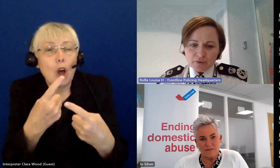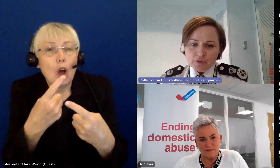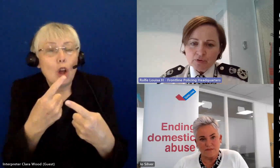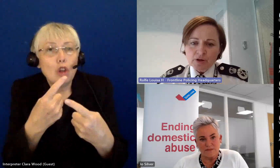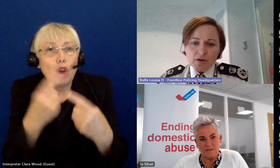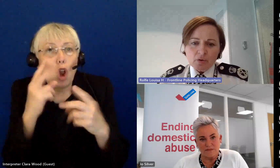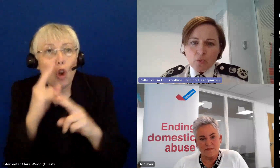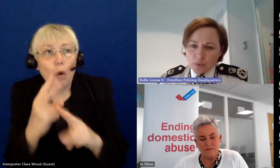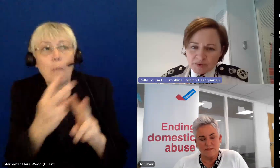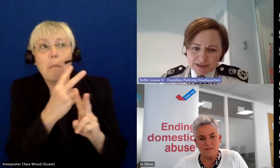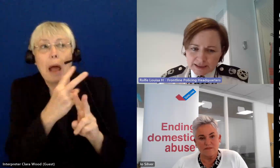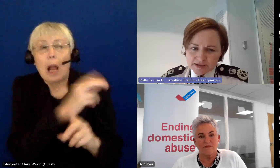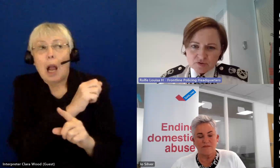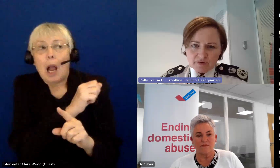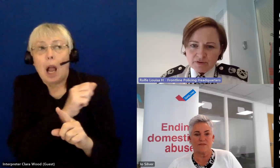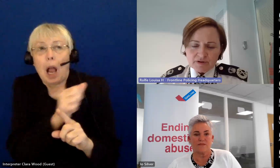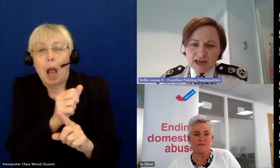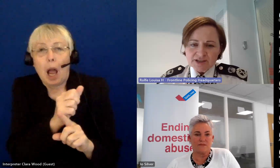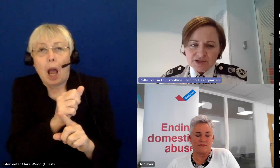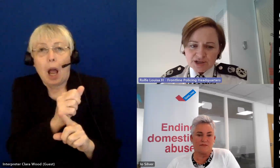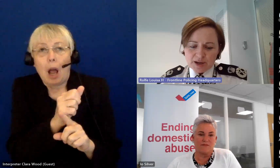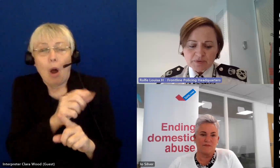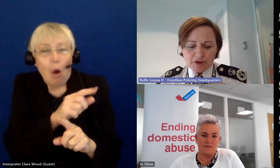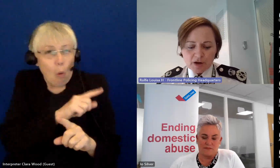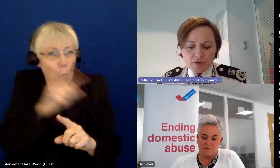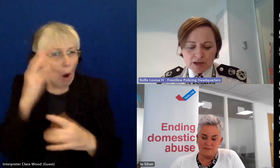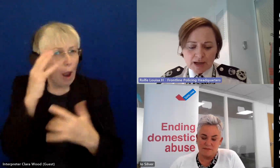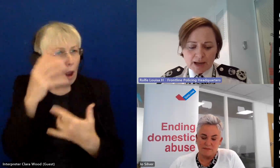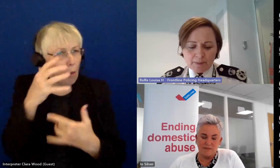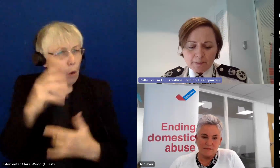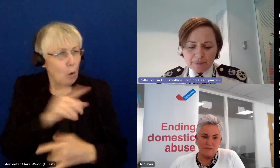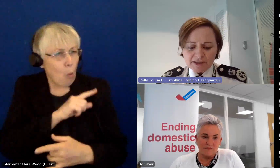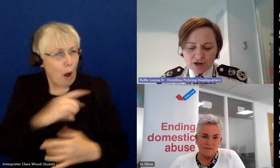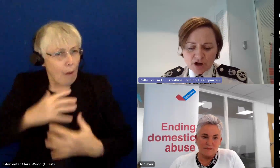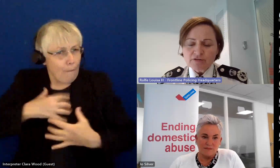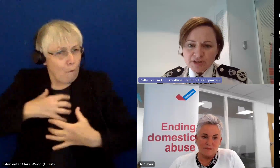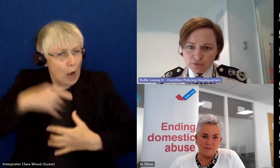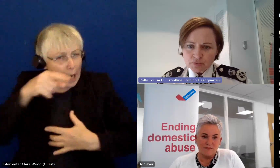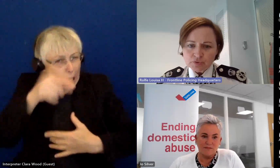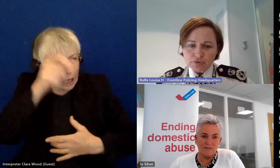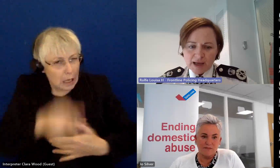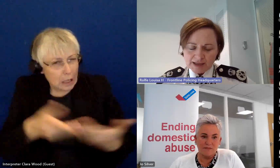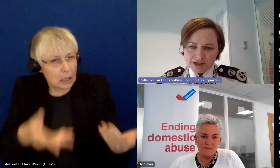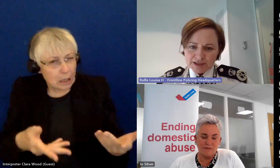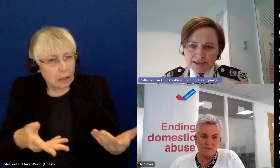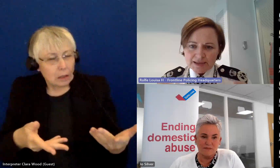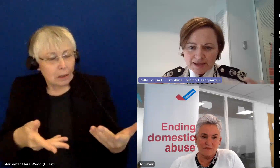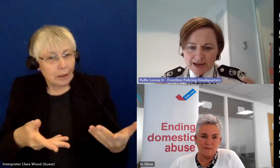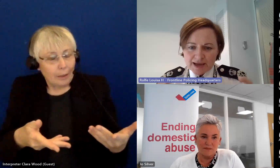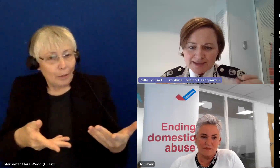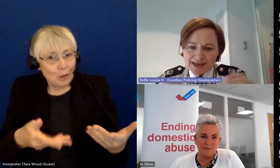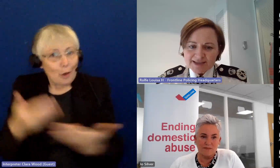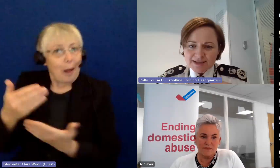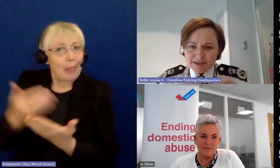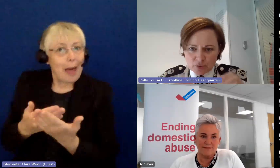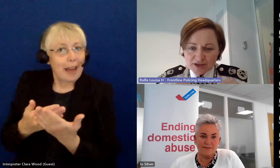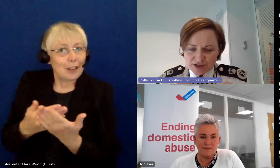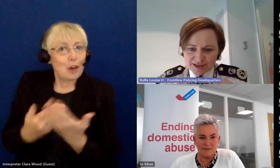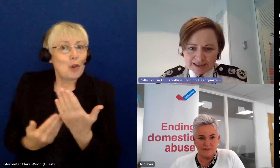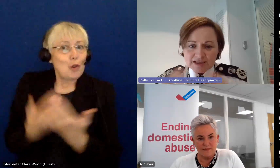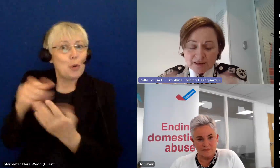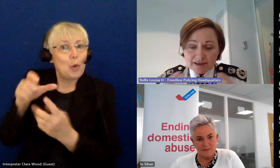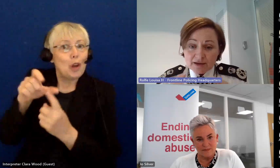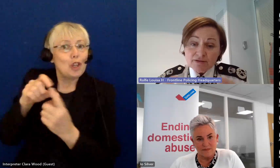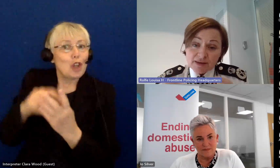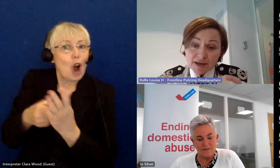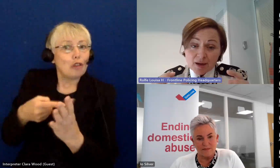be fearful, what was the history of the relationship. So the Dara tool, actually, it has less